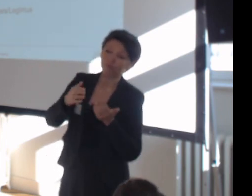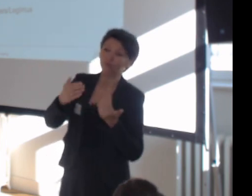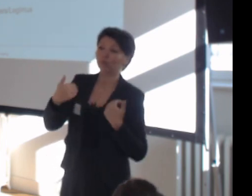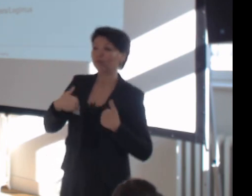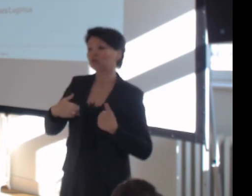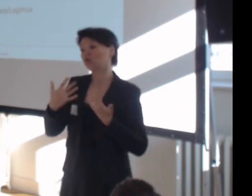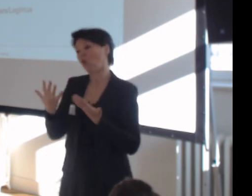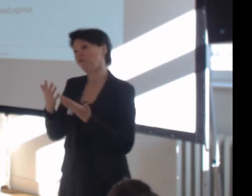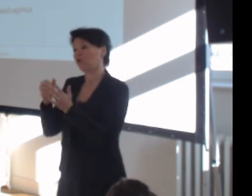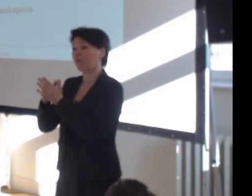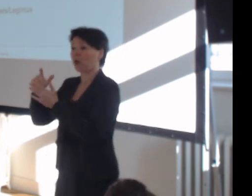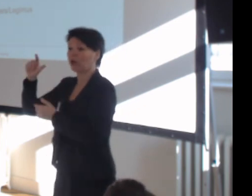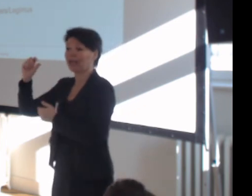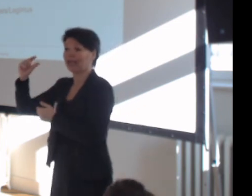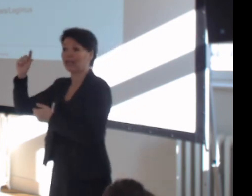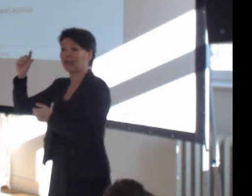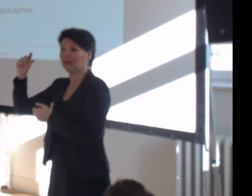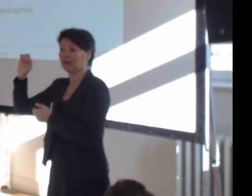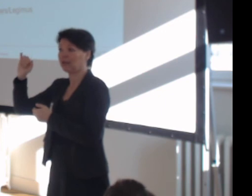use Legmus.